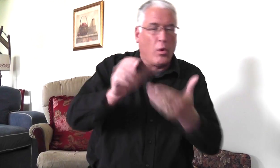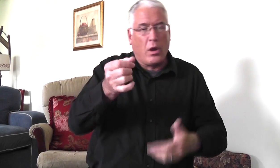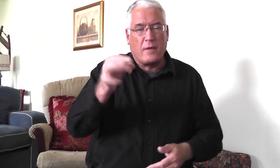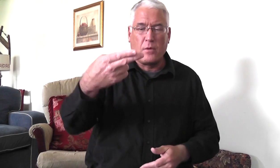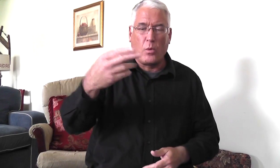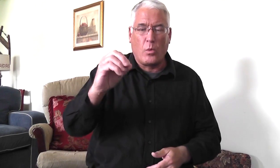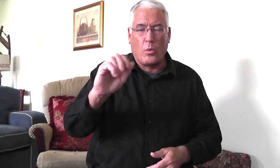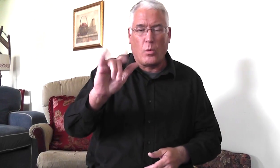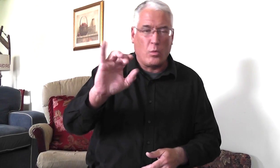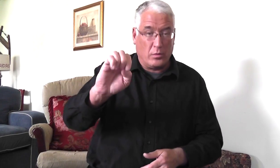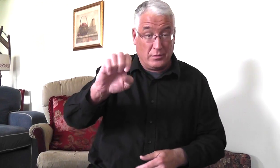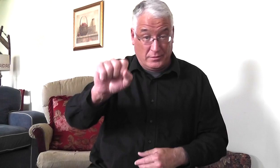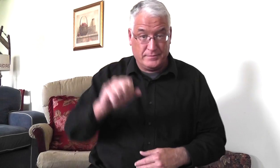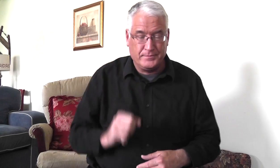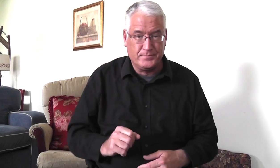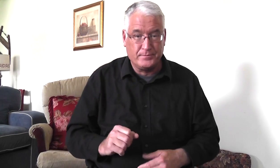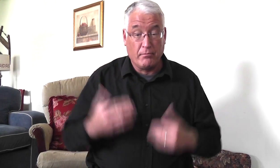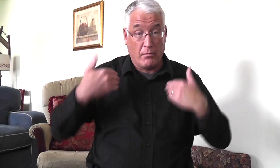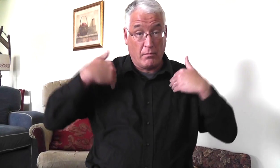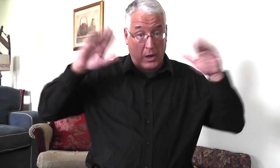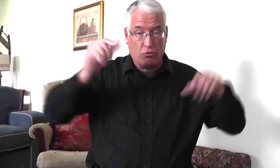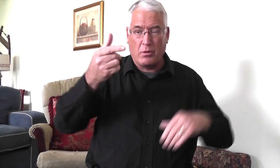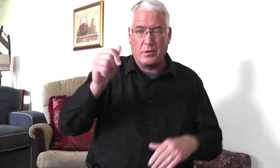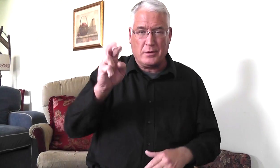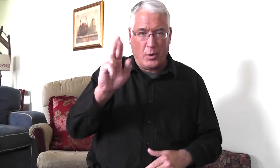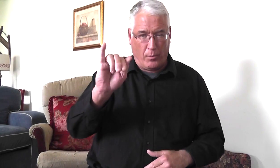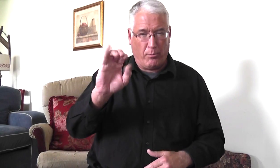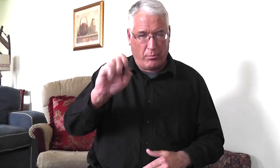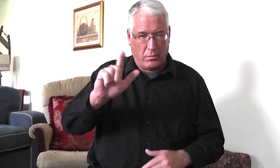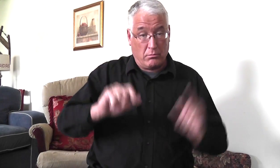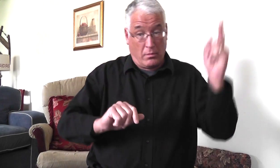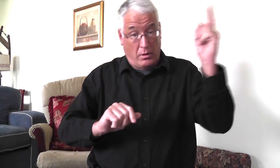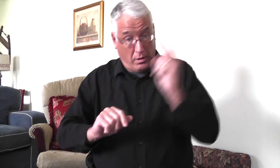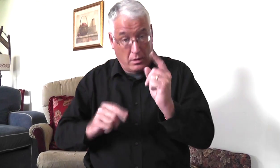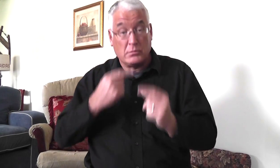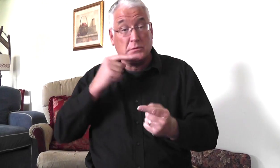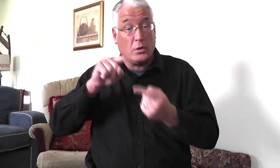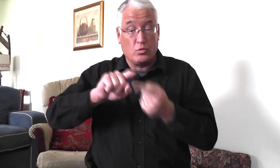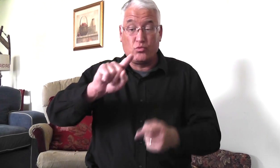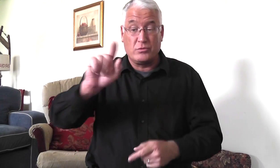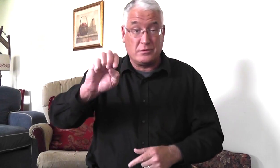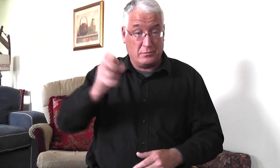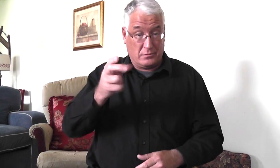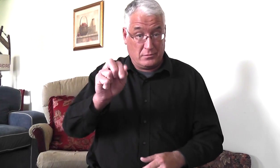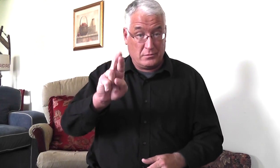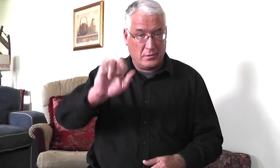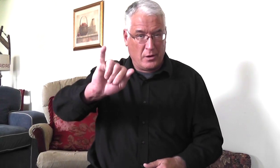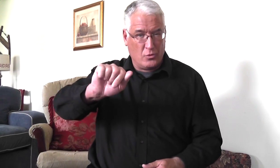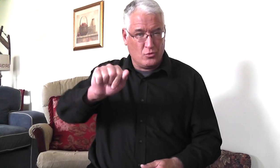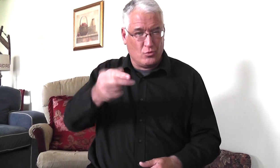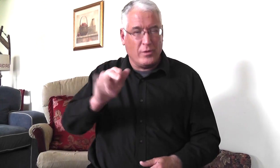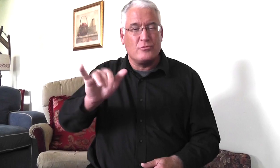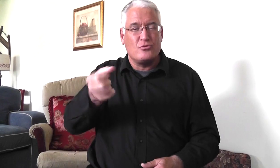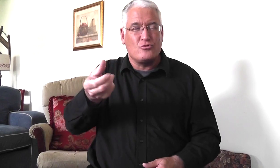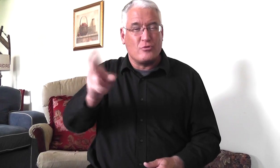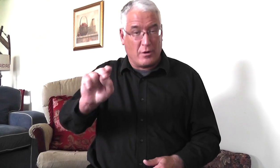and he went into the holy room. And the angel Gabriel came there and talked to